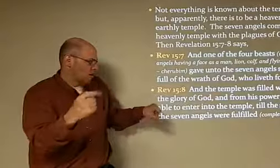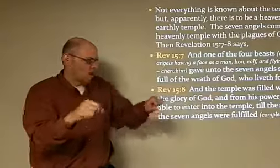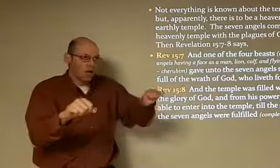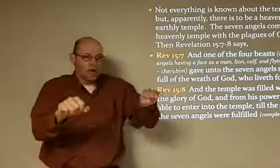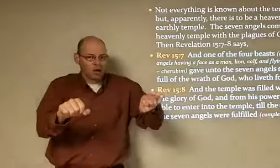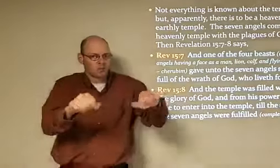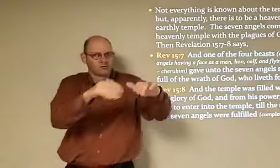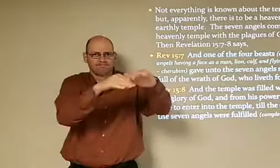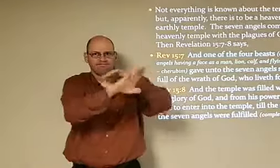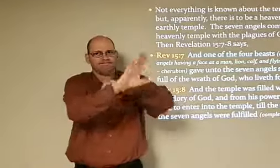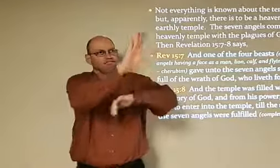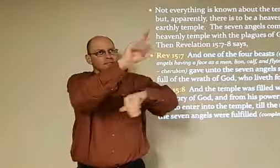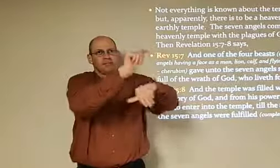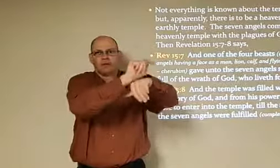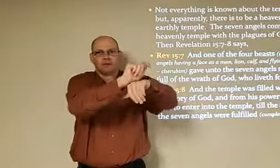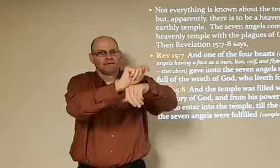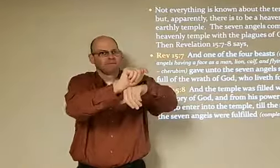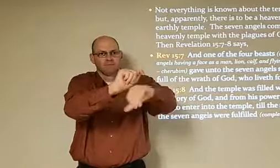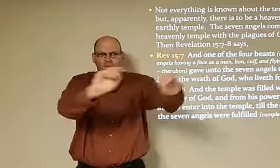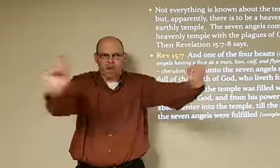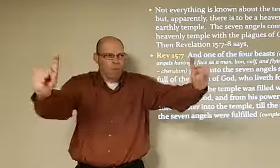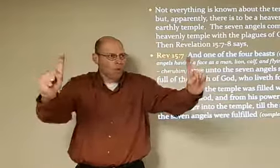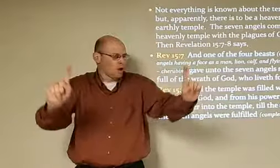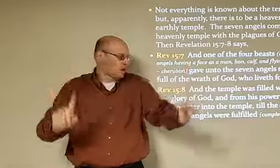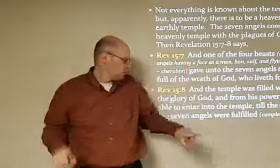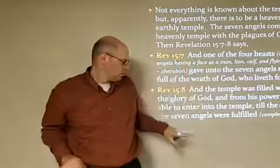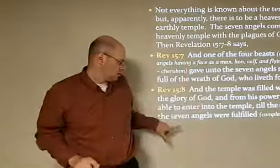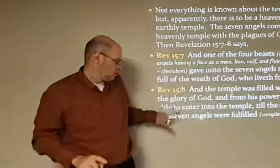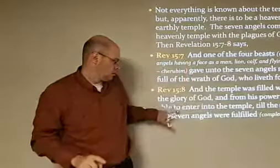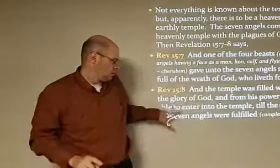was able to enter into the temple